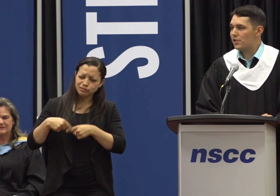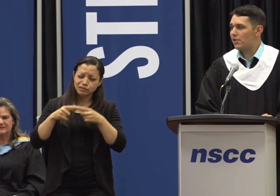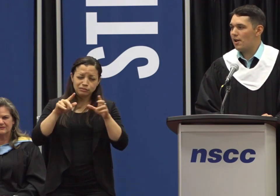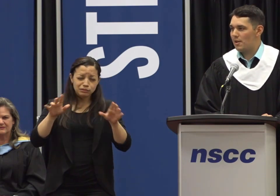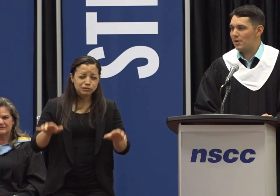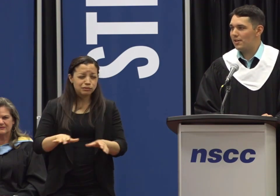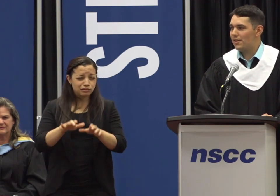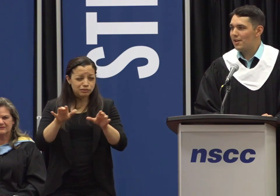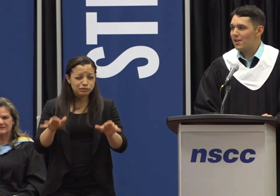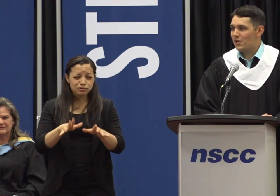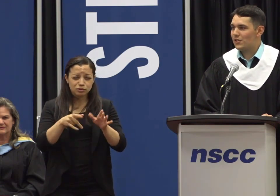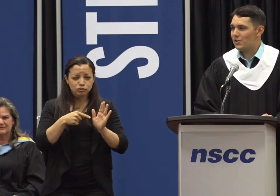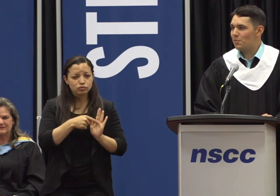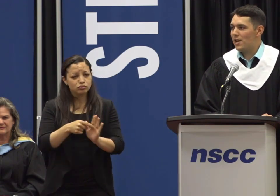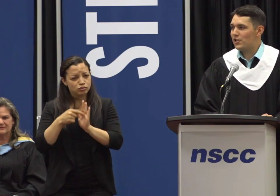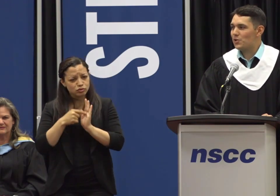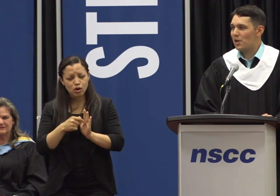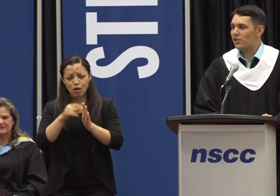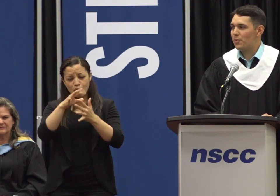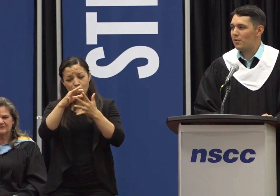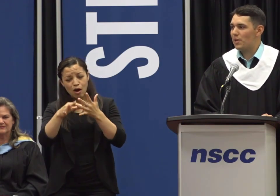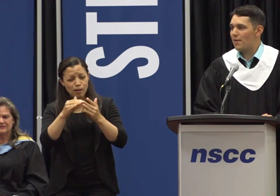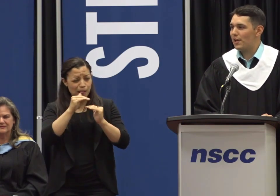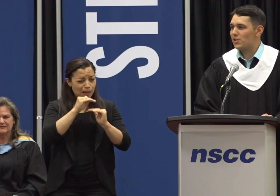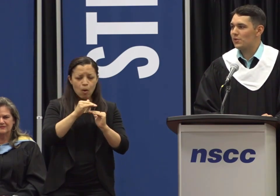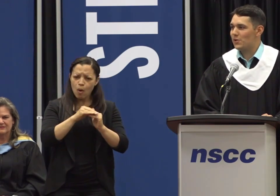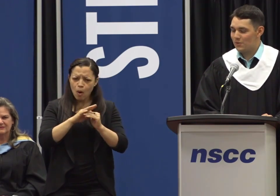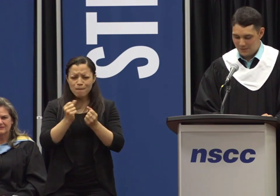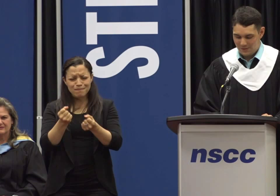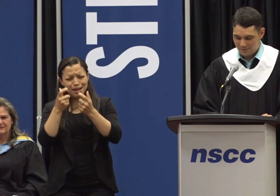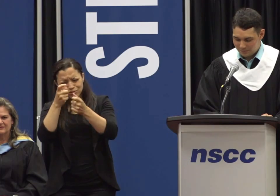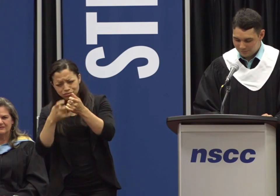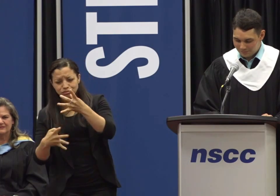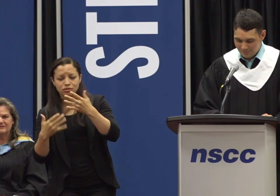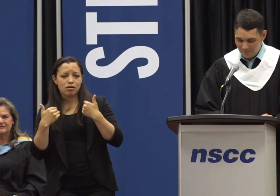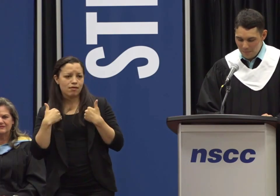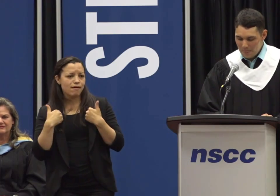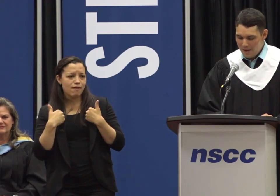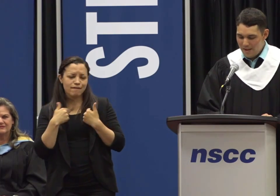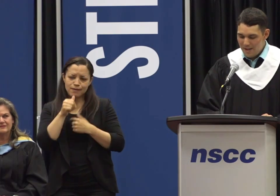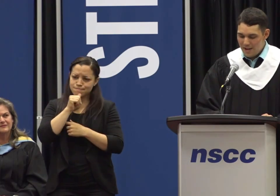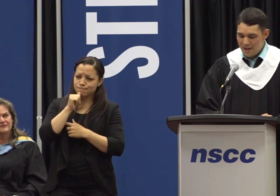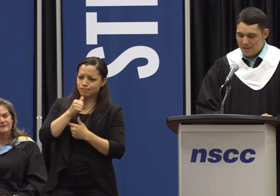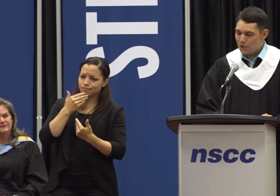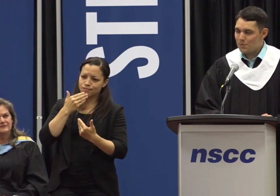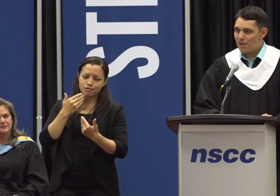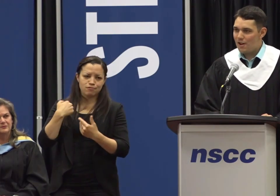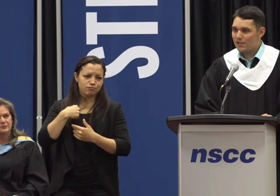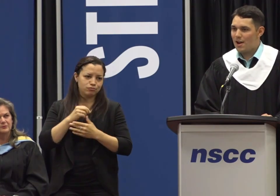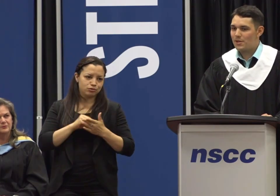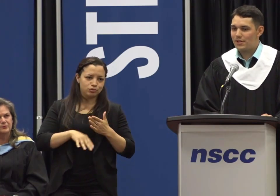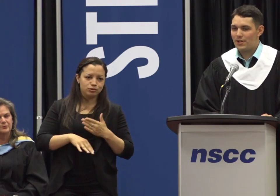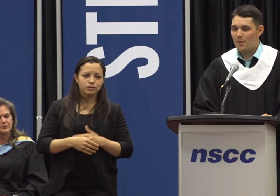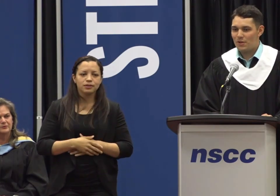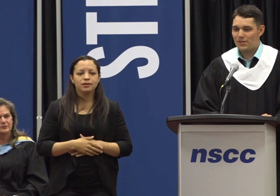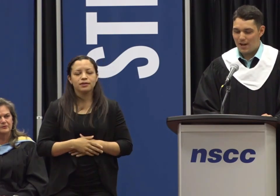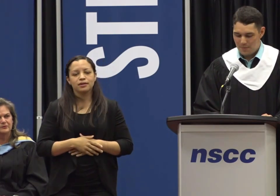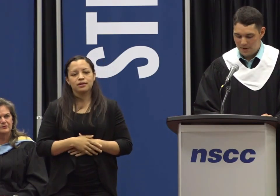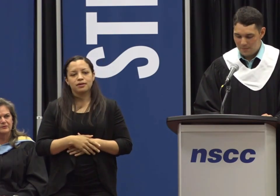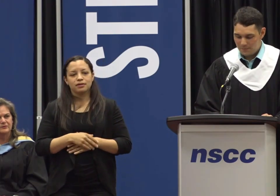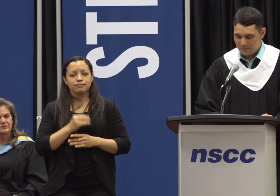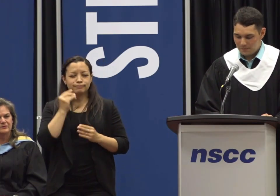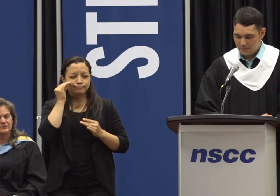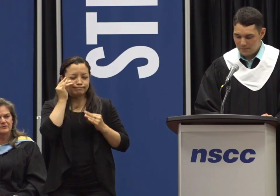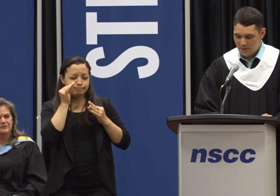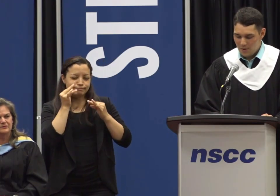that our options are unlimited, just as their patience must have been with having us for students. It took me a long time to decide what to say